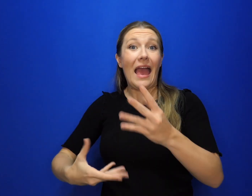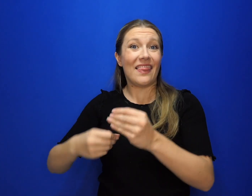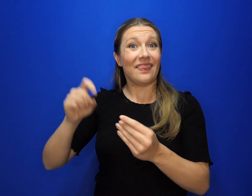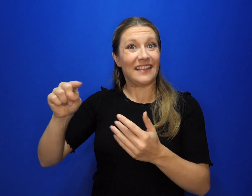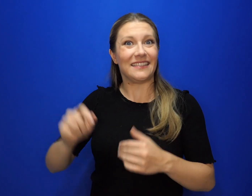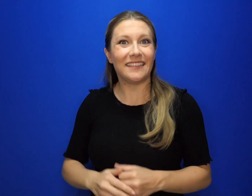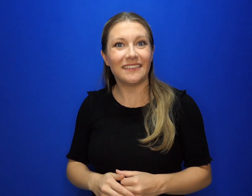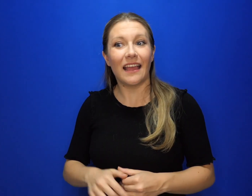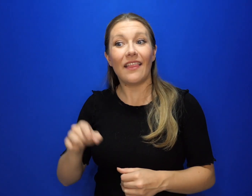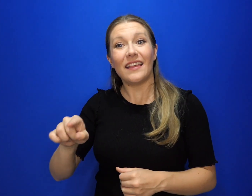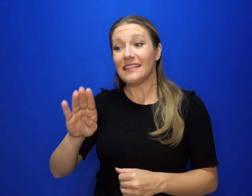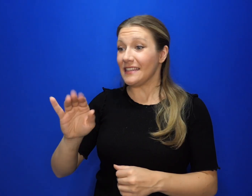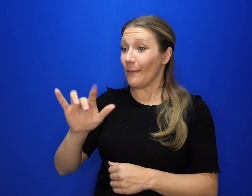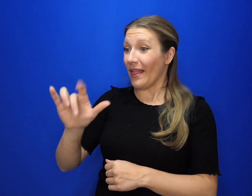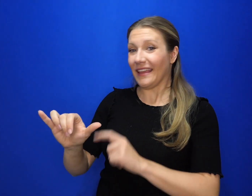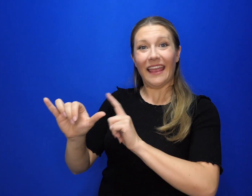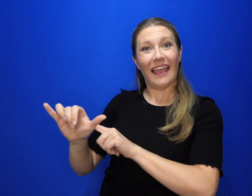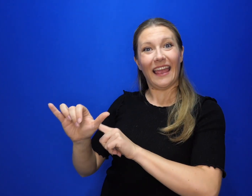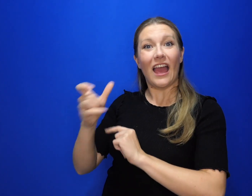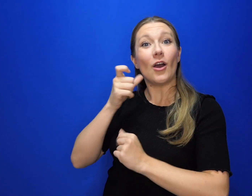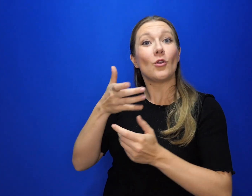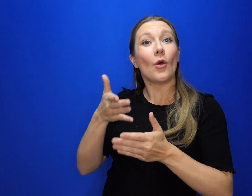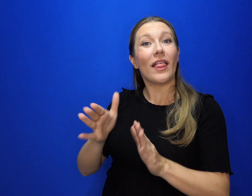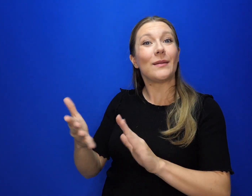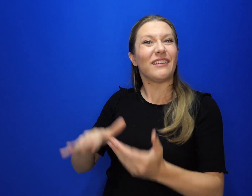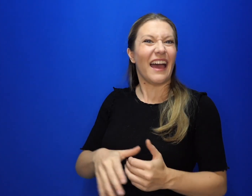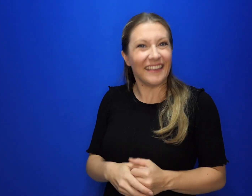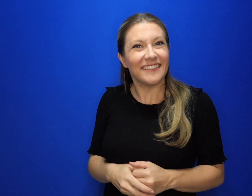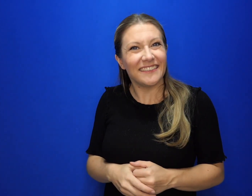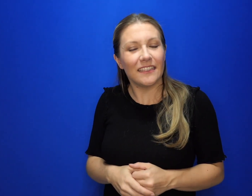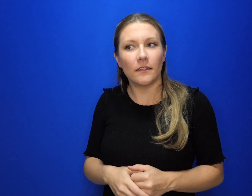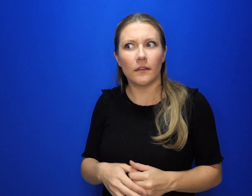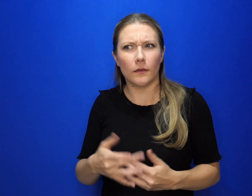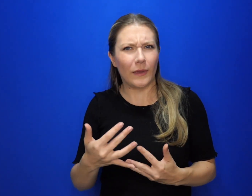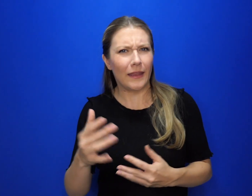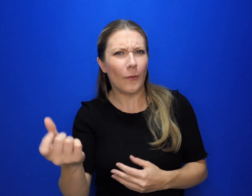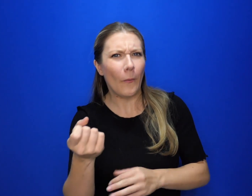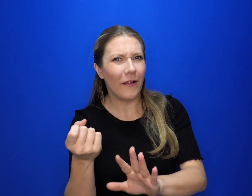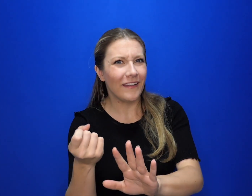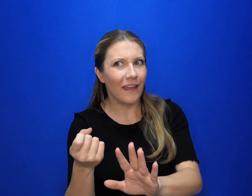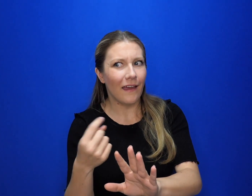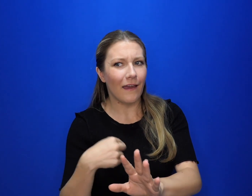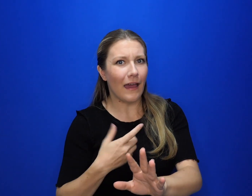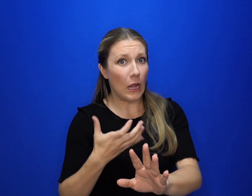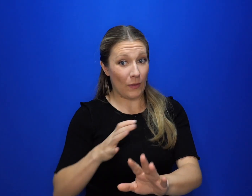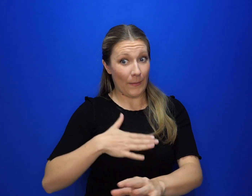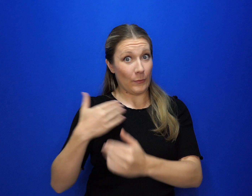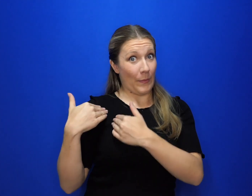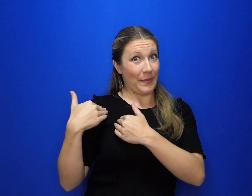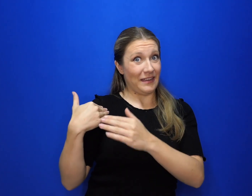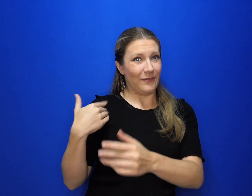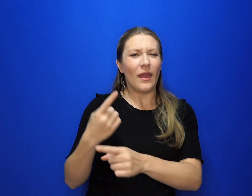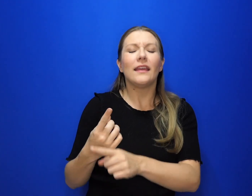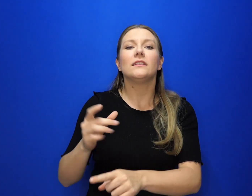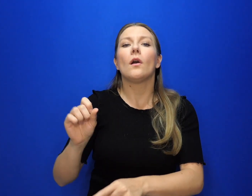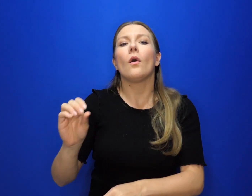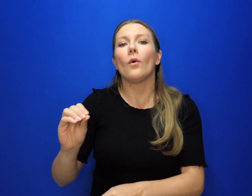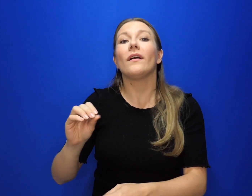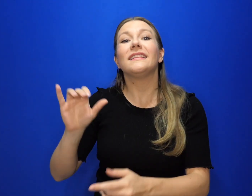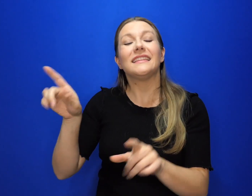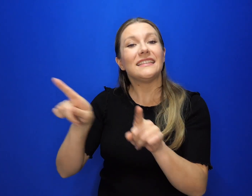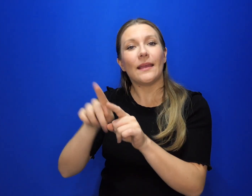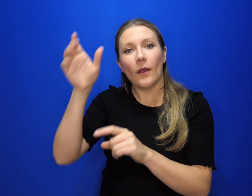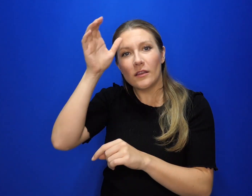I'd like you to do. Right. This is Billy. Don't let him die. You're like, wait, hold on. I don't want that to be my